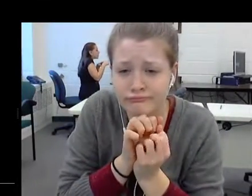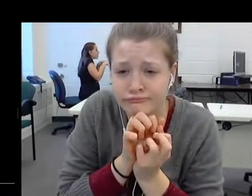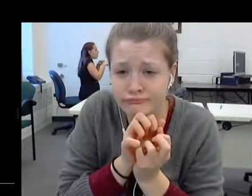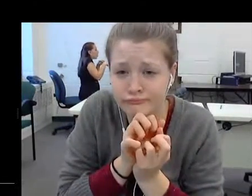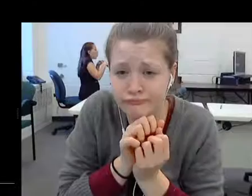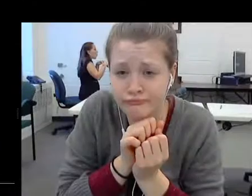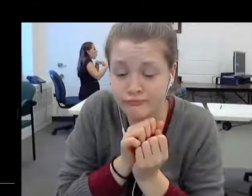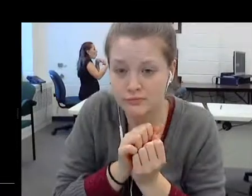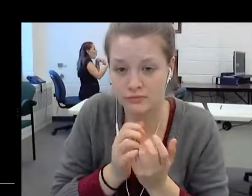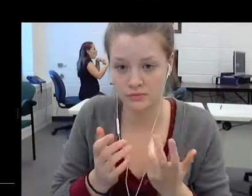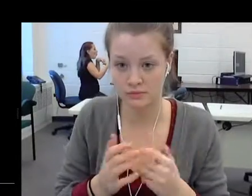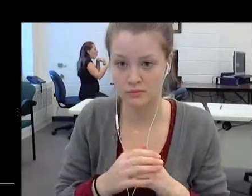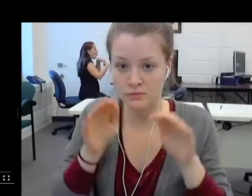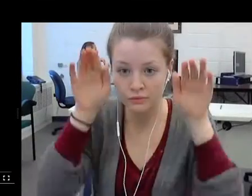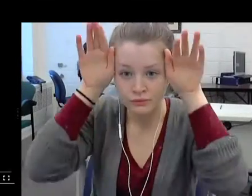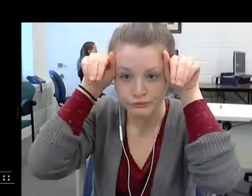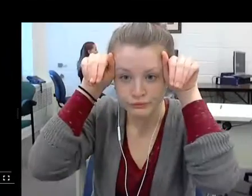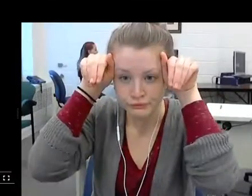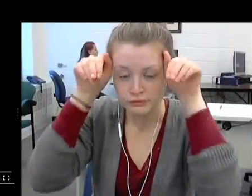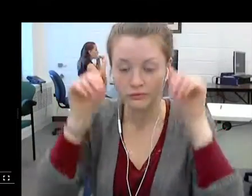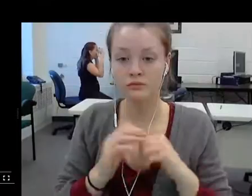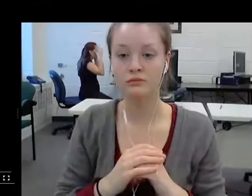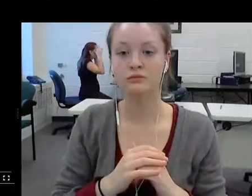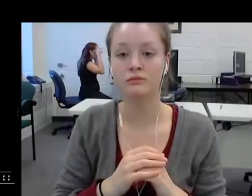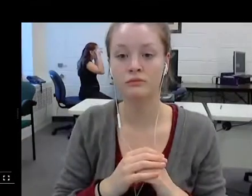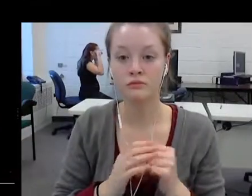And it says that the wolves